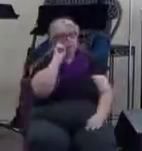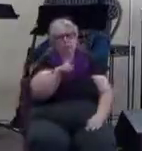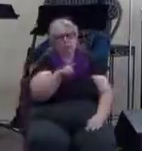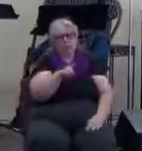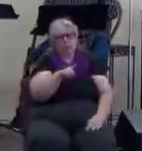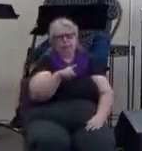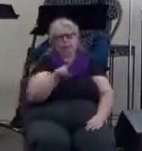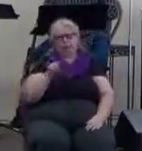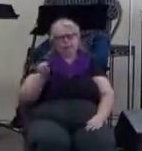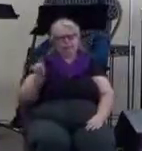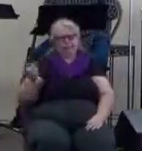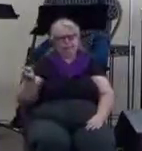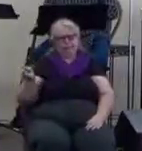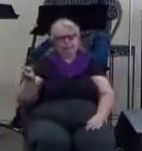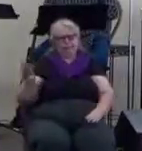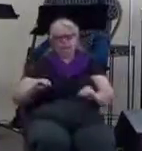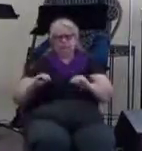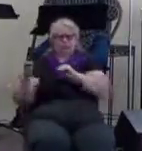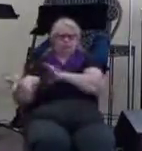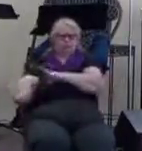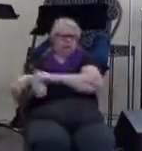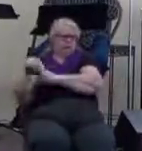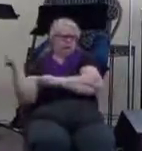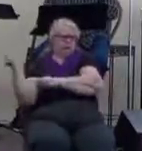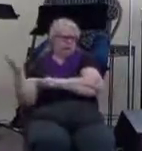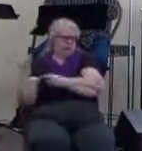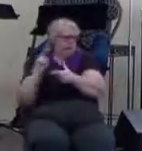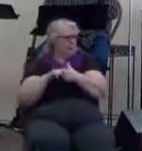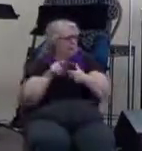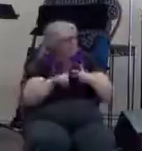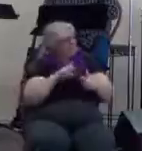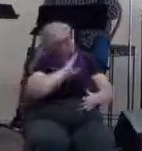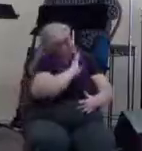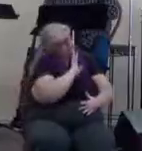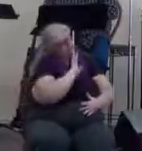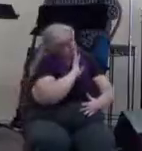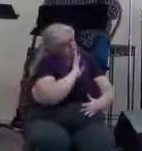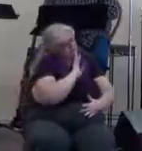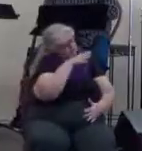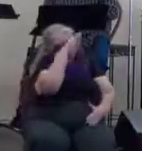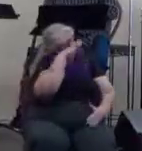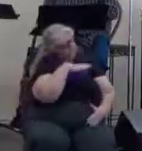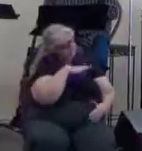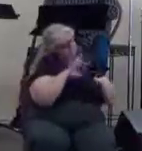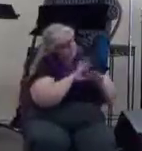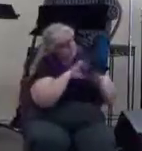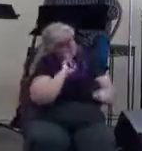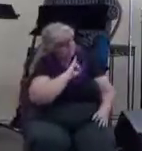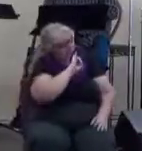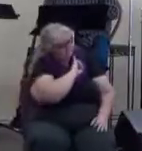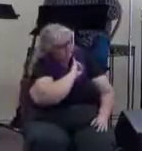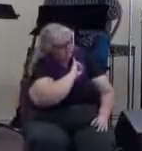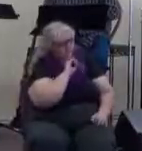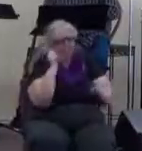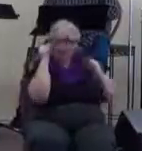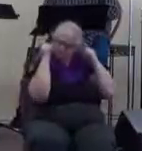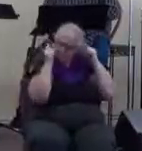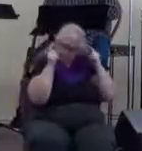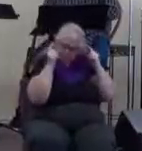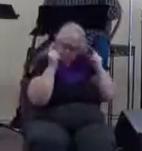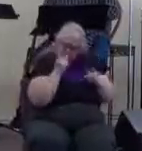be put outside for a little while. Then he addressed them, "Men of Israel, consider